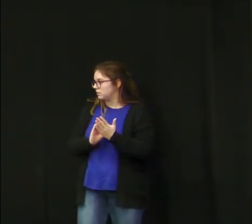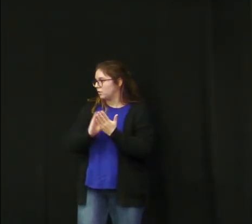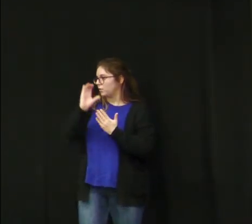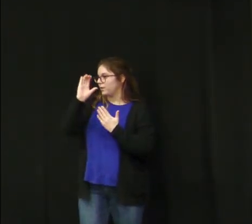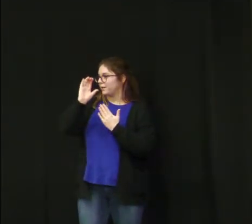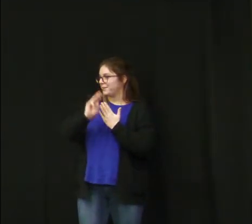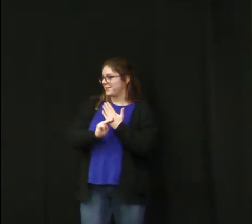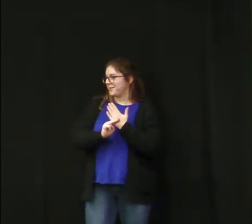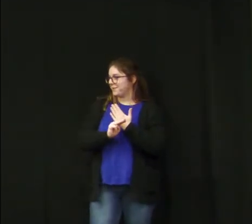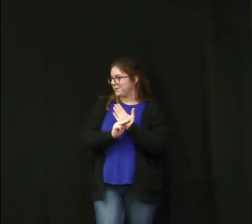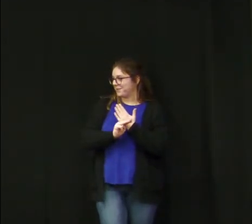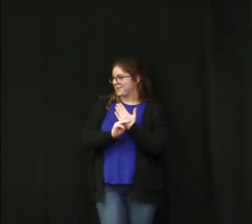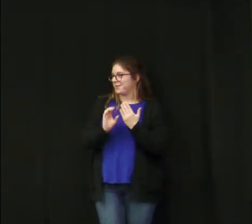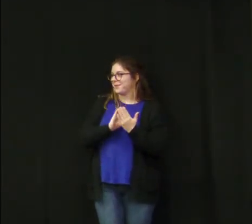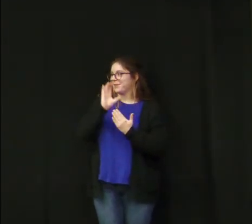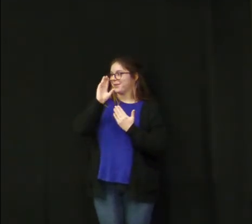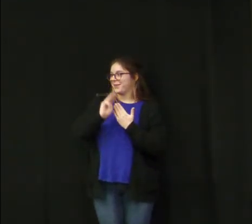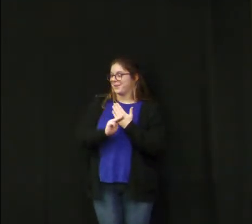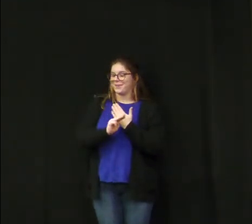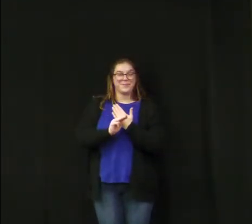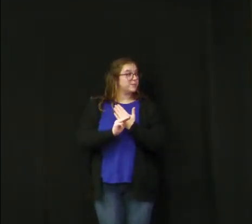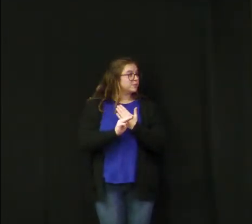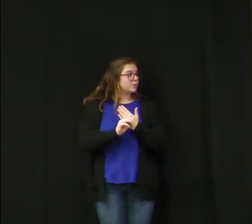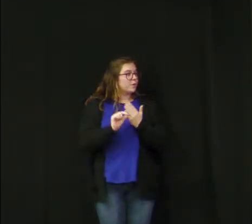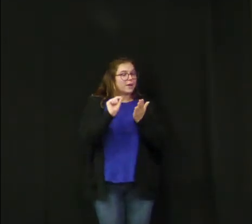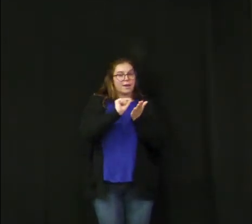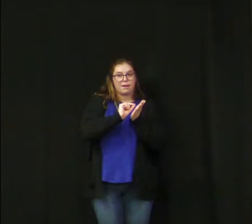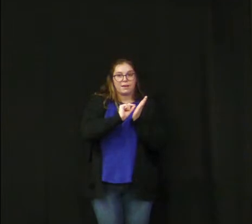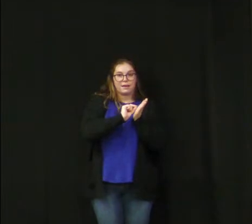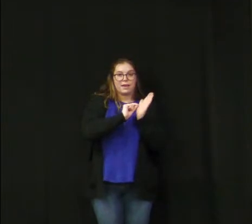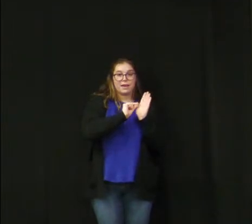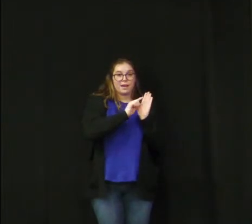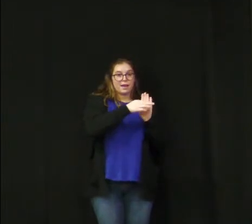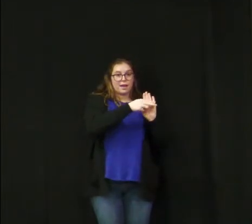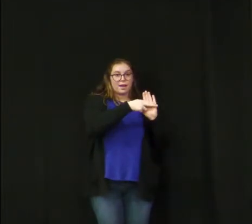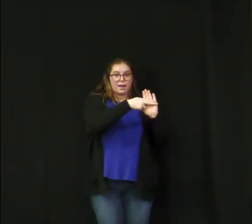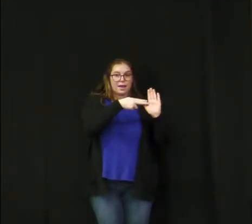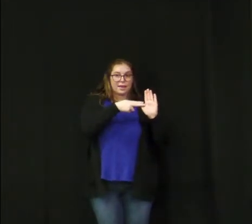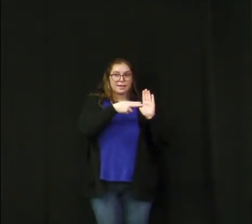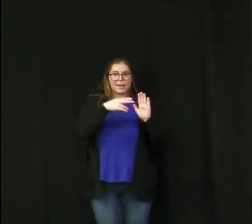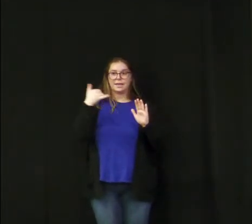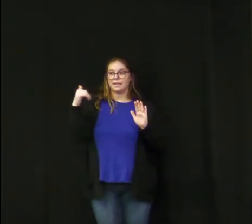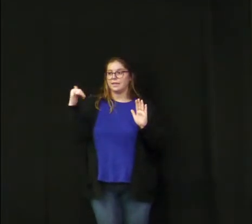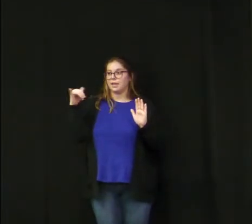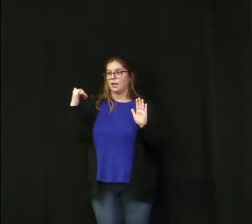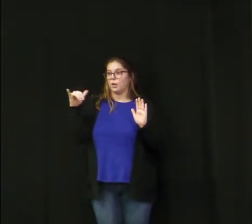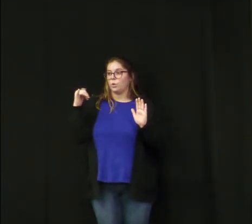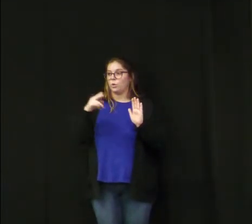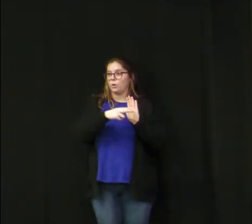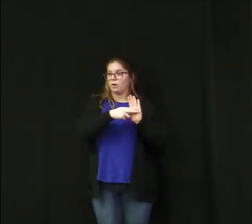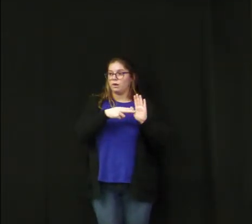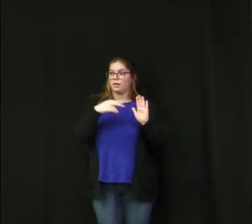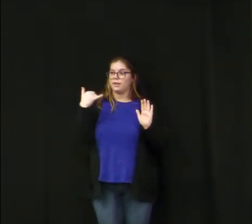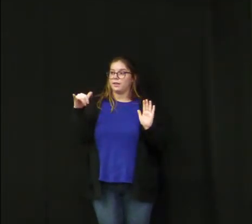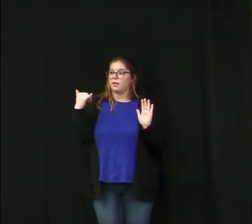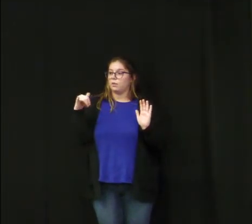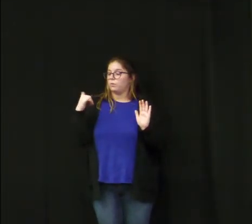find. In yellow, yeah, I'm sorry. In yellow. Highlight it in yellow.